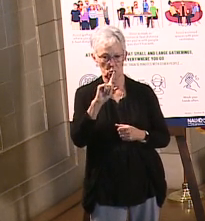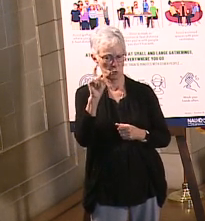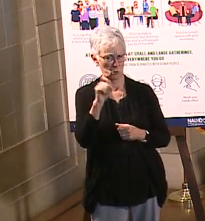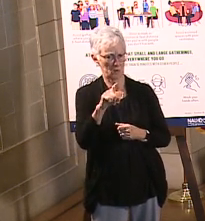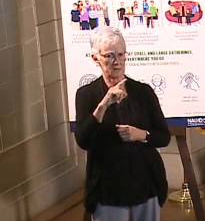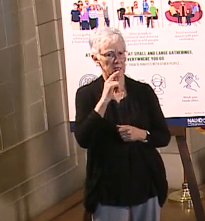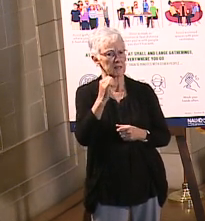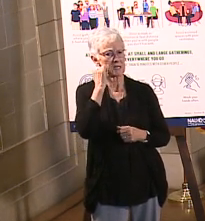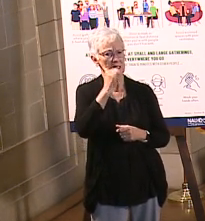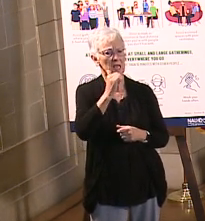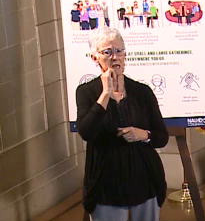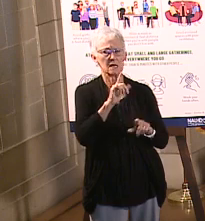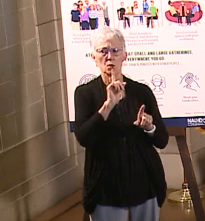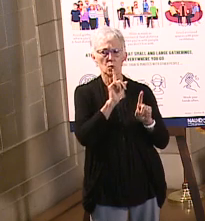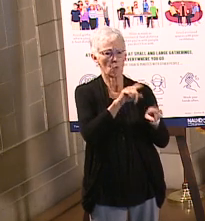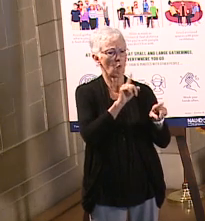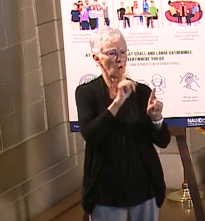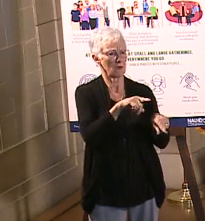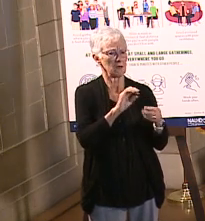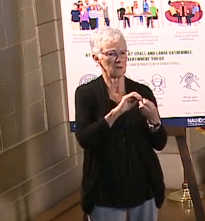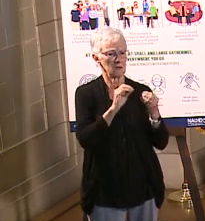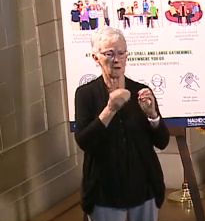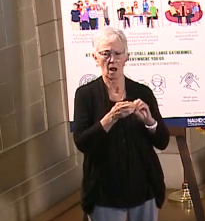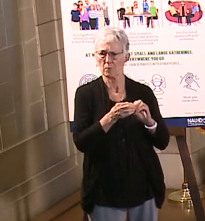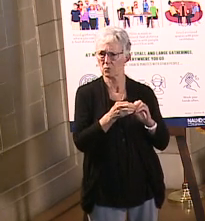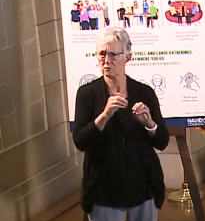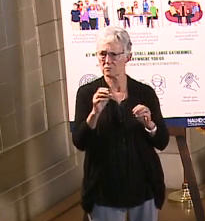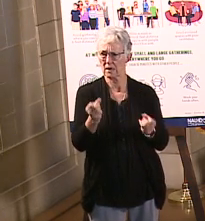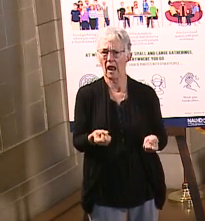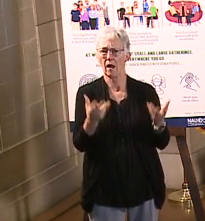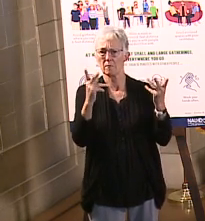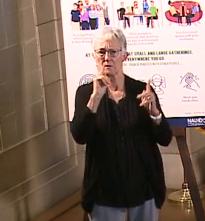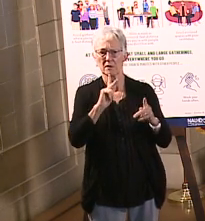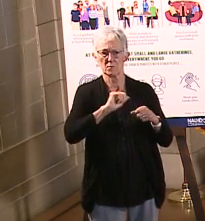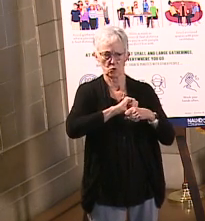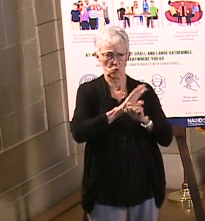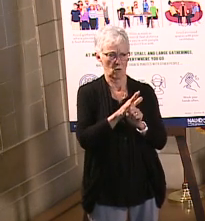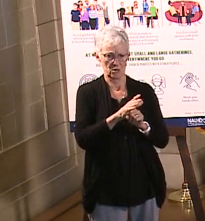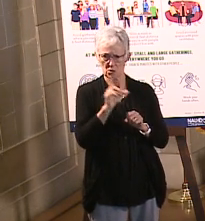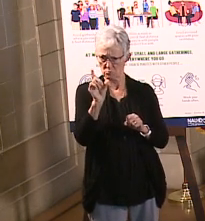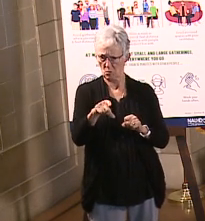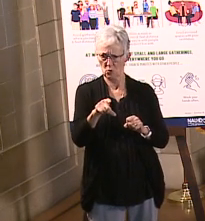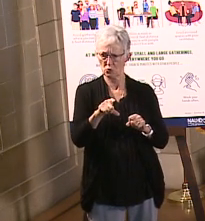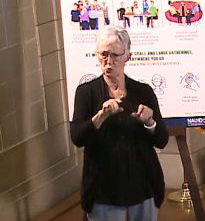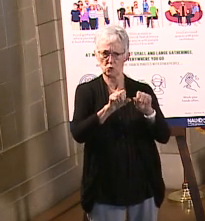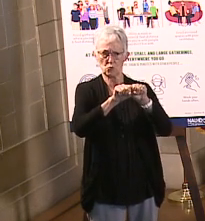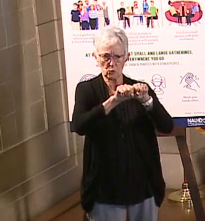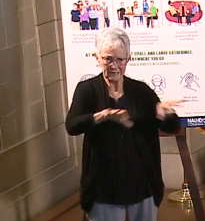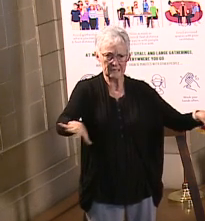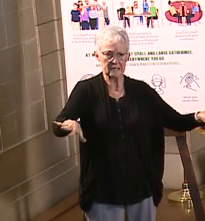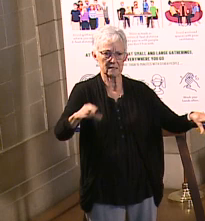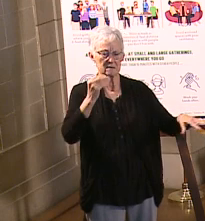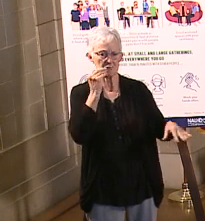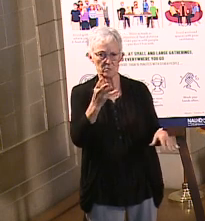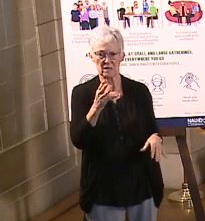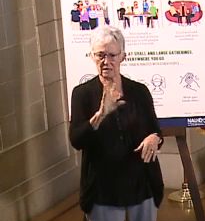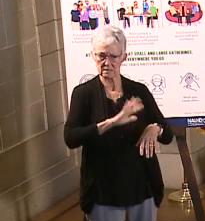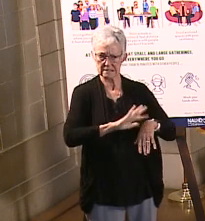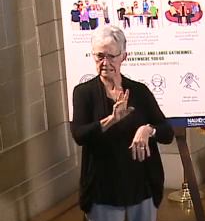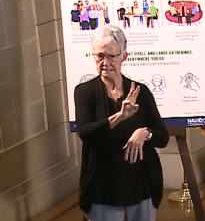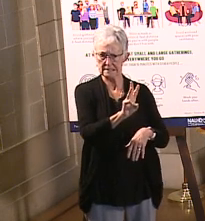bit over the last few weeks. They were supposed to come out around 6 o'clock. We've seen them well past 10 o'clock. That's coming from Kevin